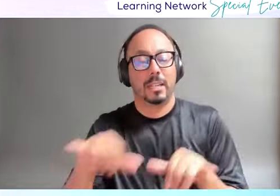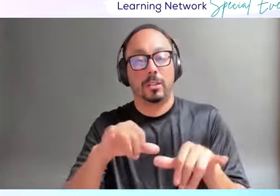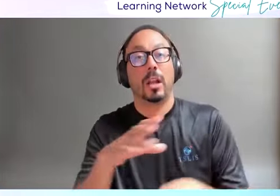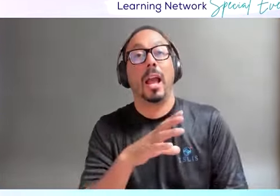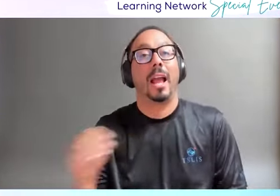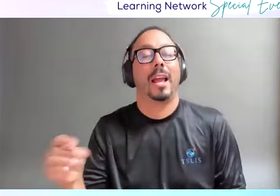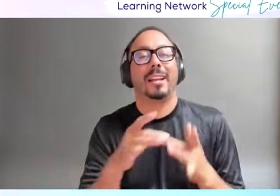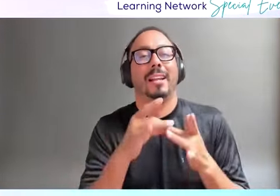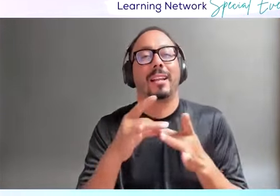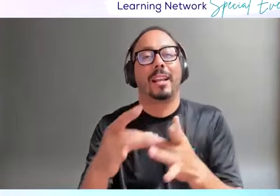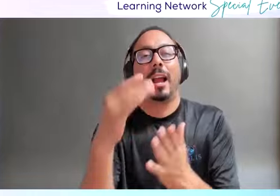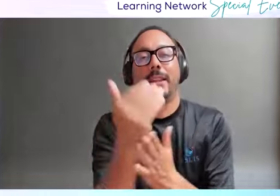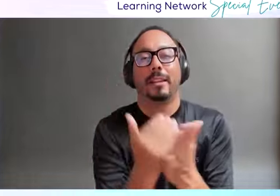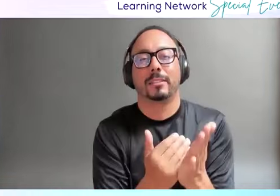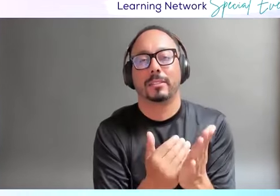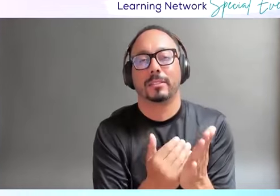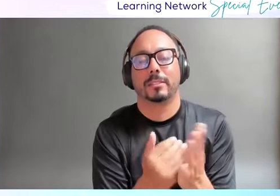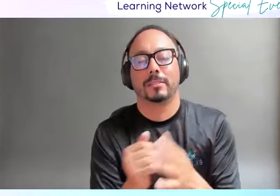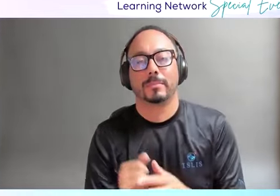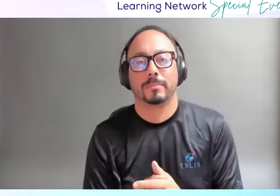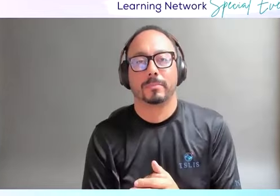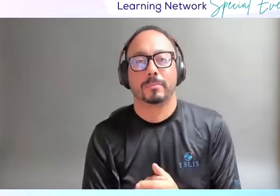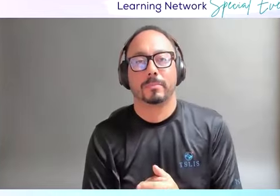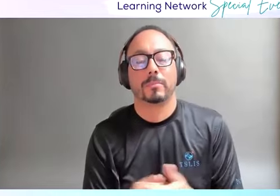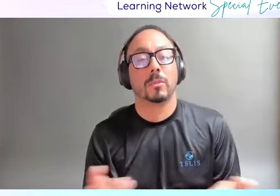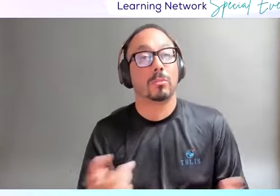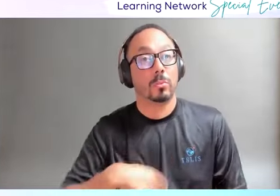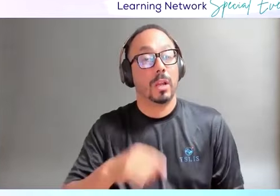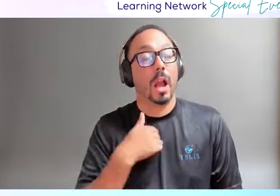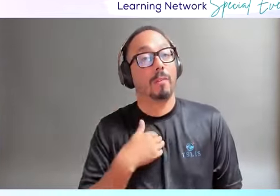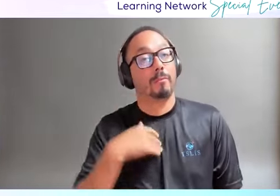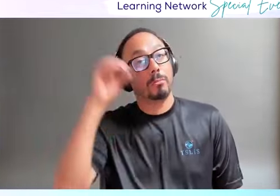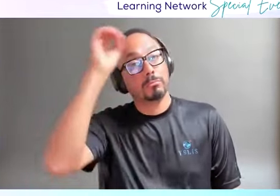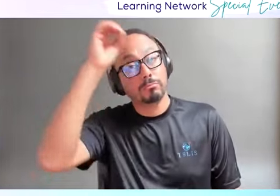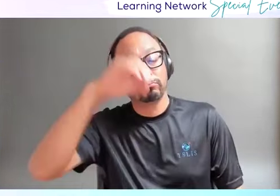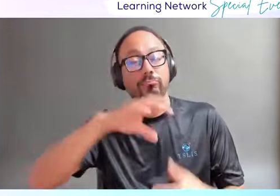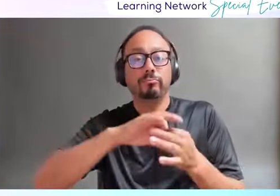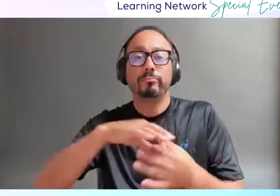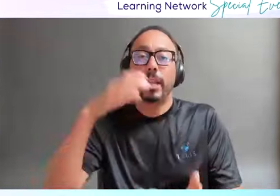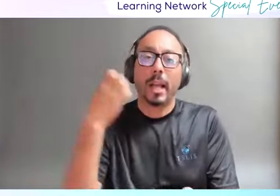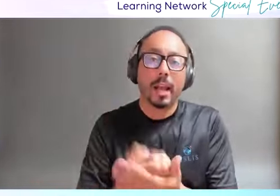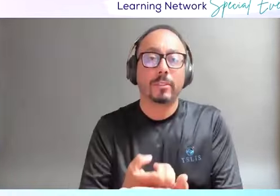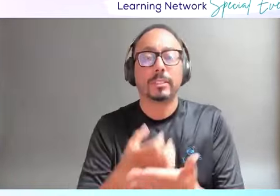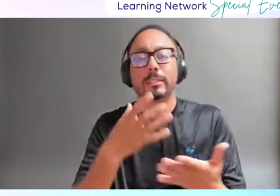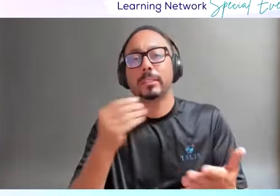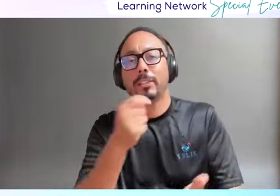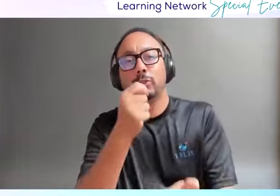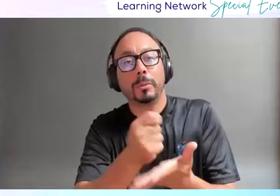We certainly have our opinions based on our evidence and work with treatment providers across that spectrum